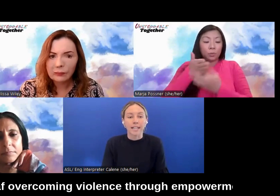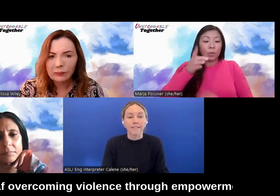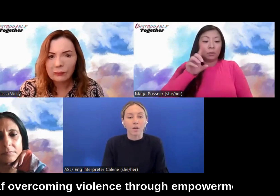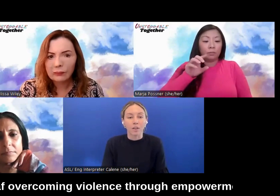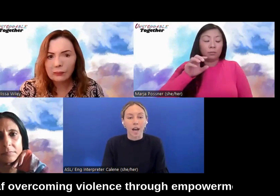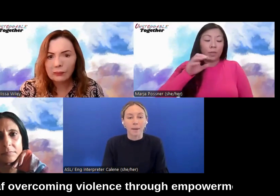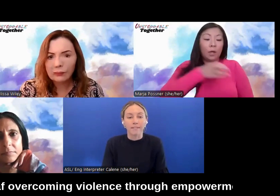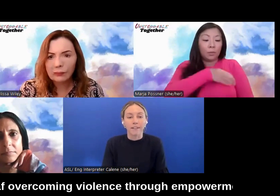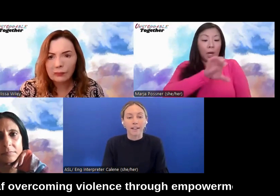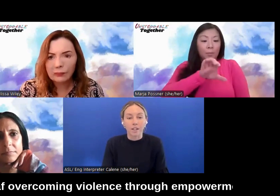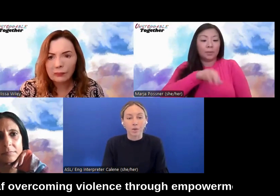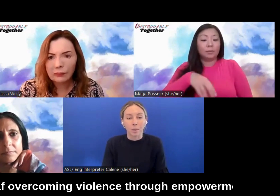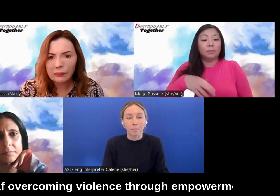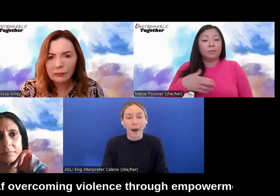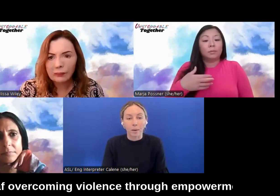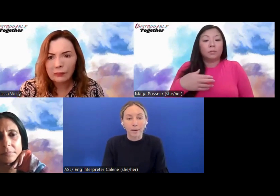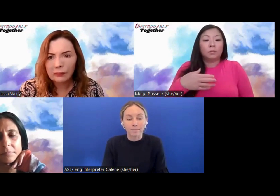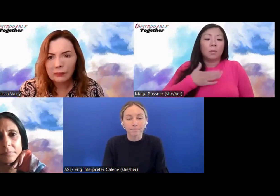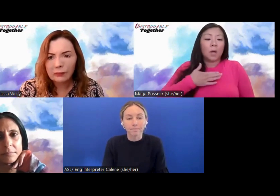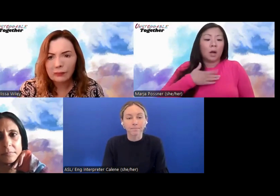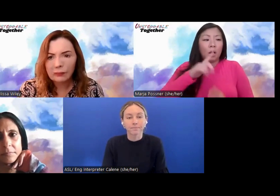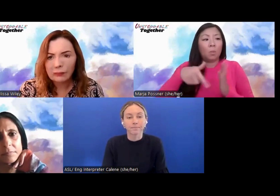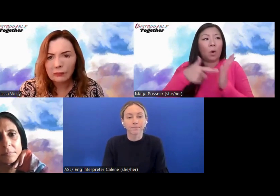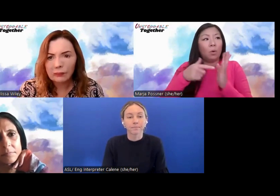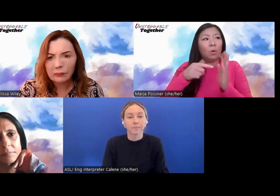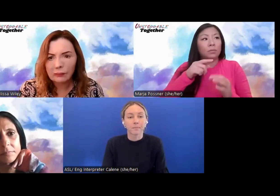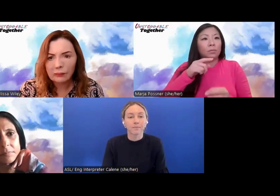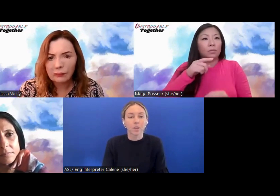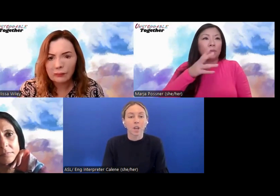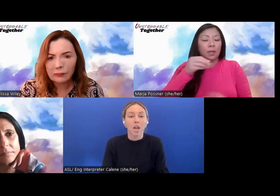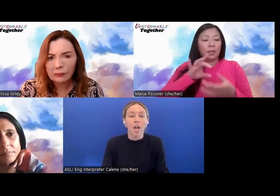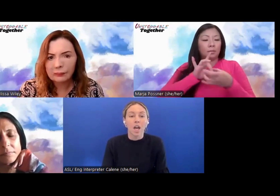I work with deaf overcoming violence through empowerment.